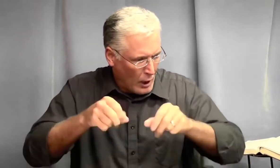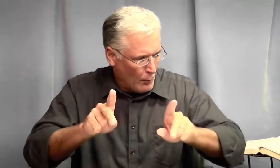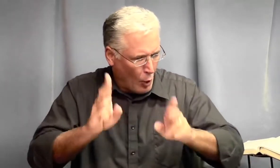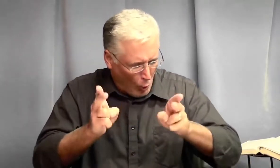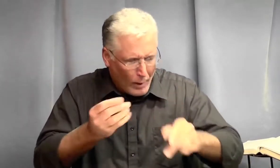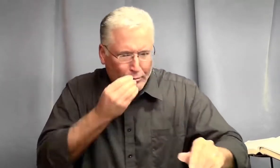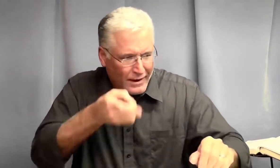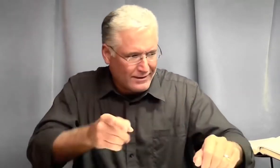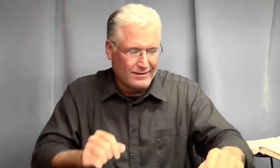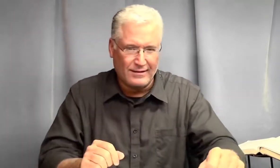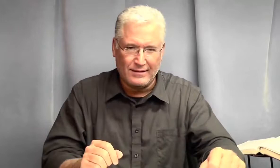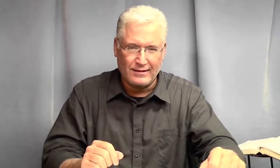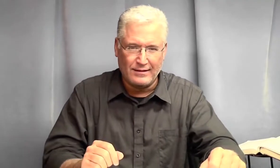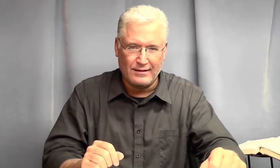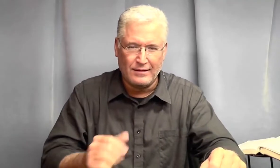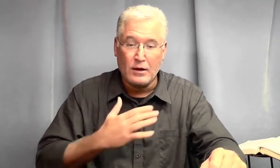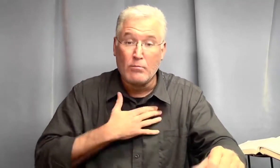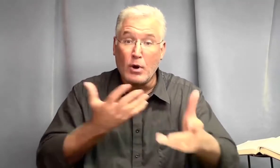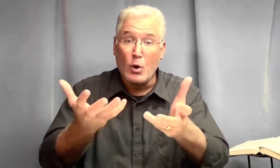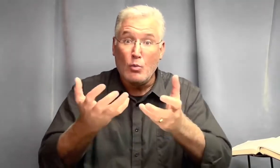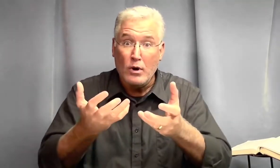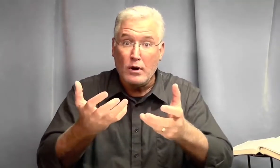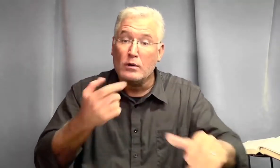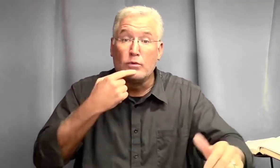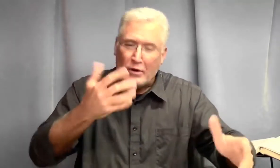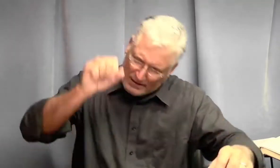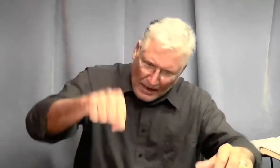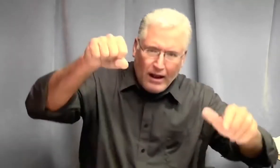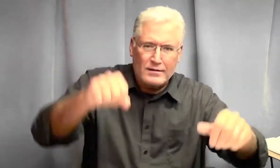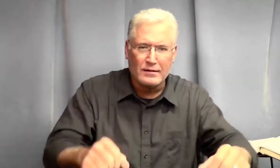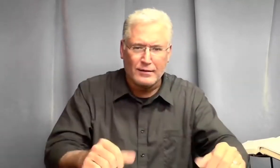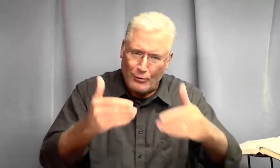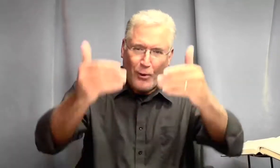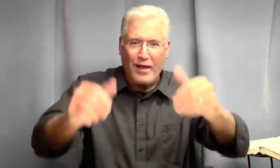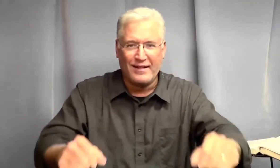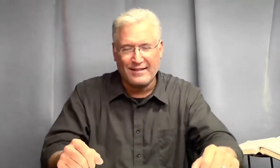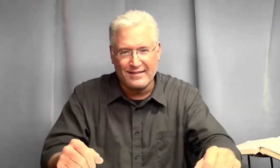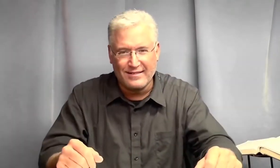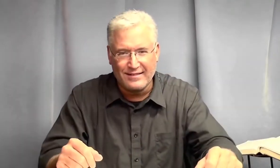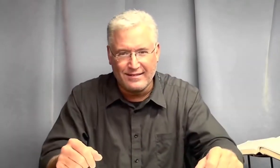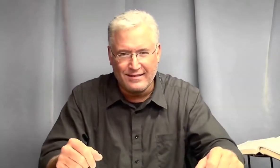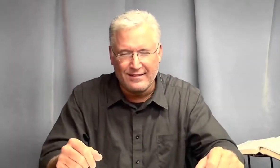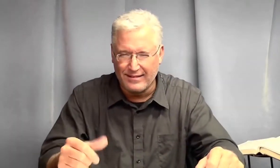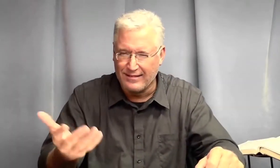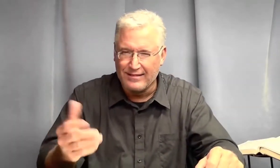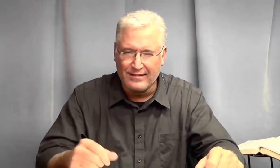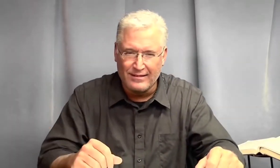Brad, take that. Remember, you love it. My will says, yes, go ahead.